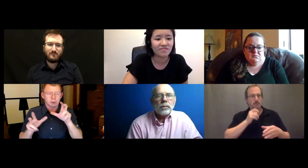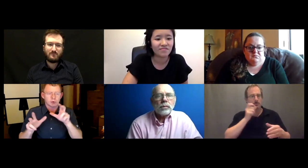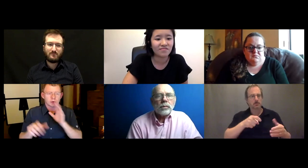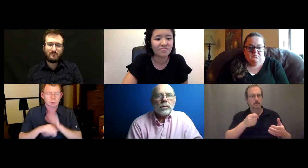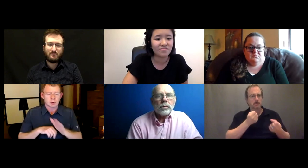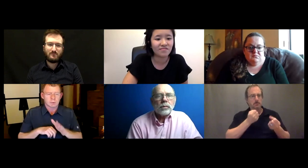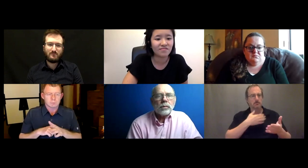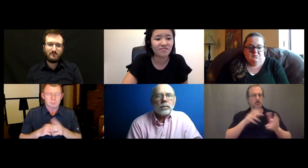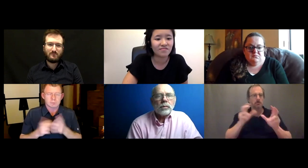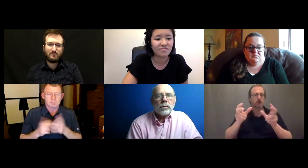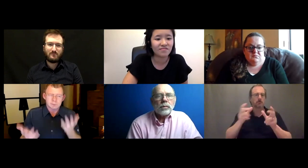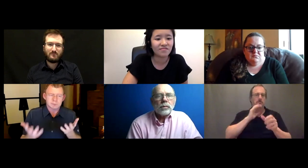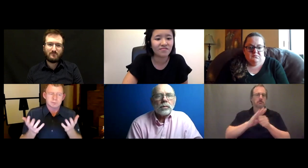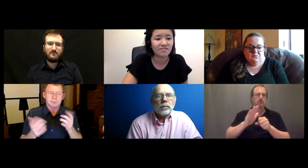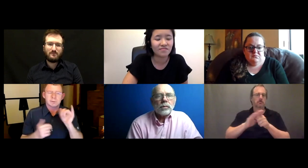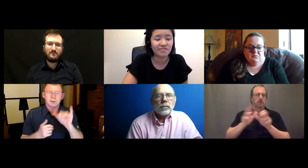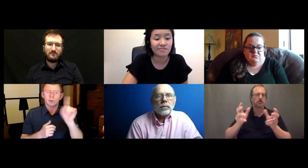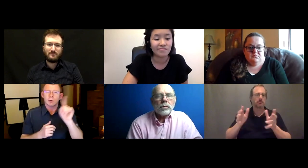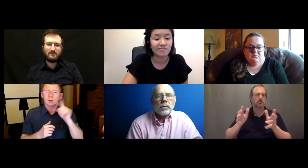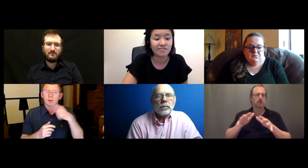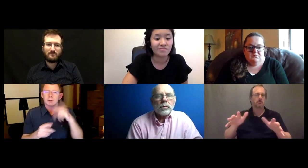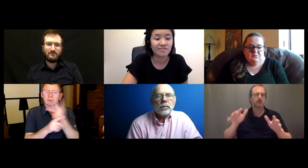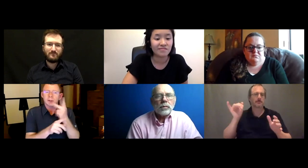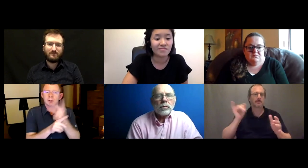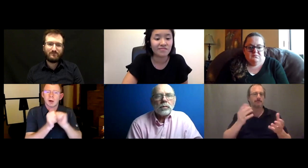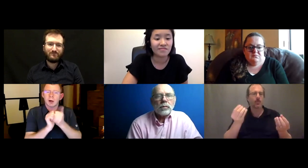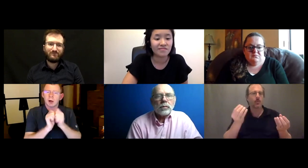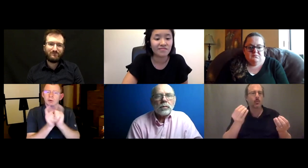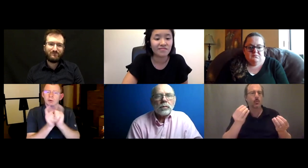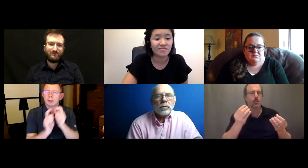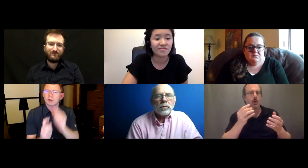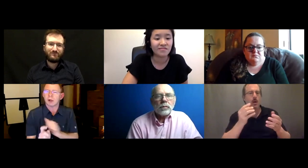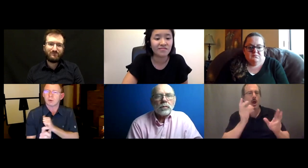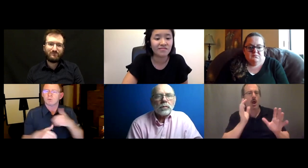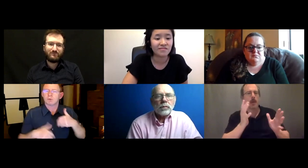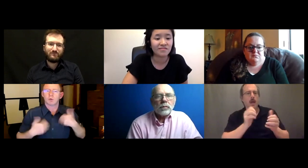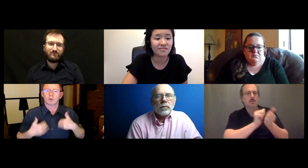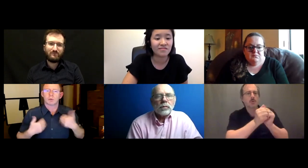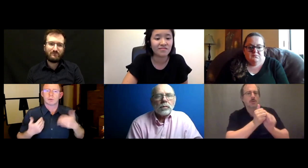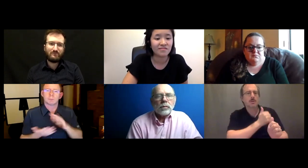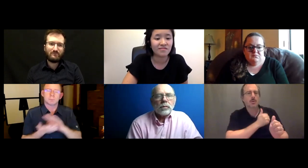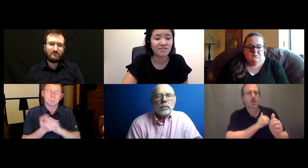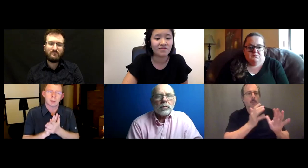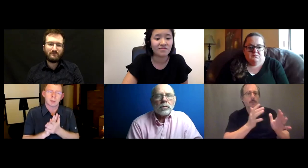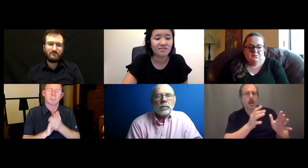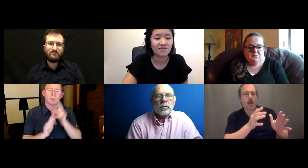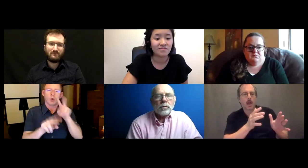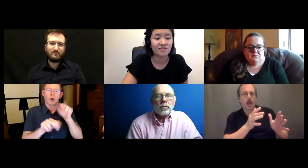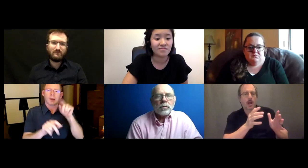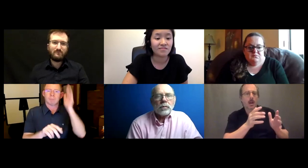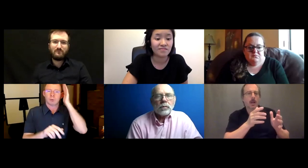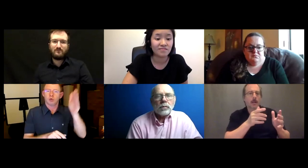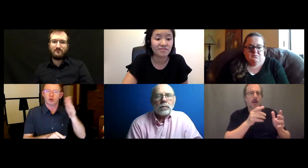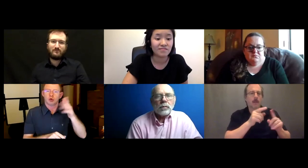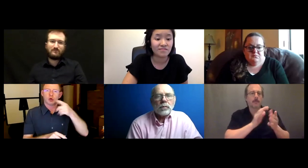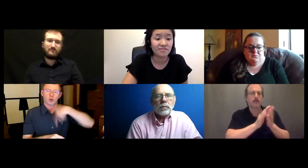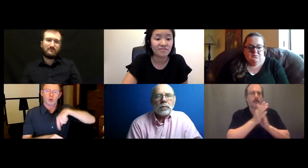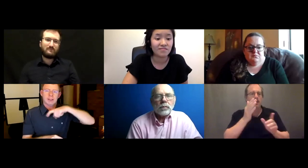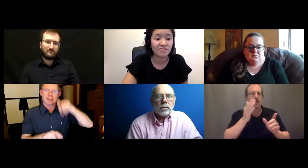that was very beneficial for networking. Nowadays, the younger generation isn't interested in that. And they should